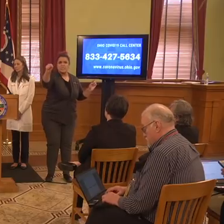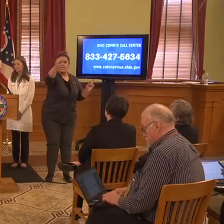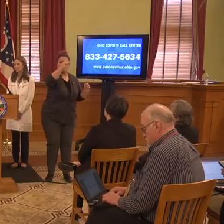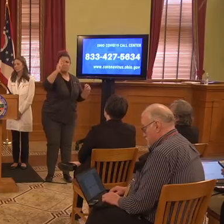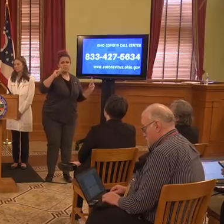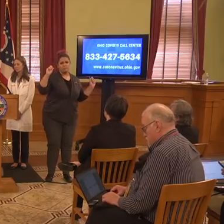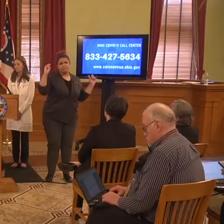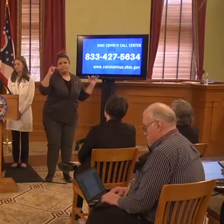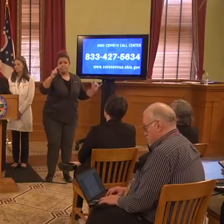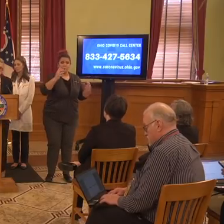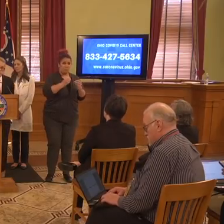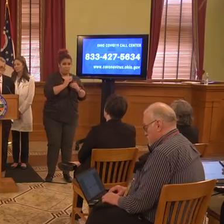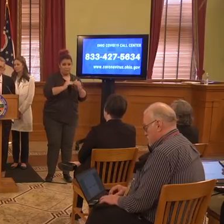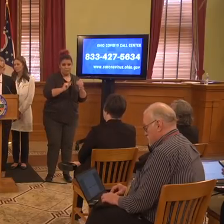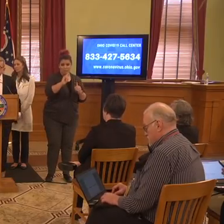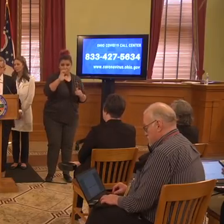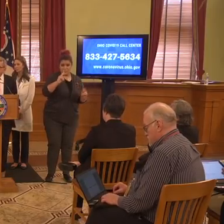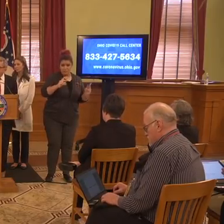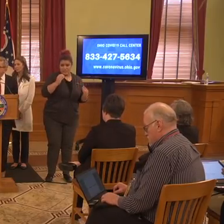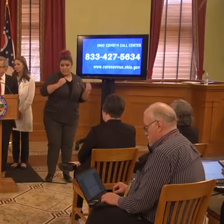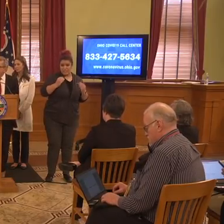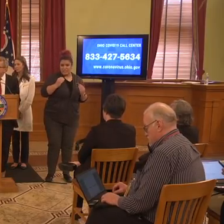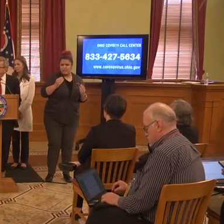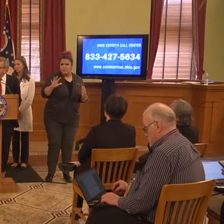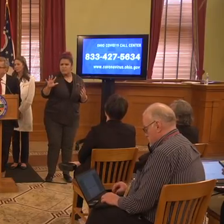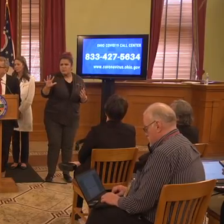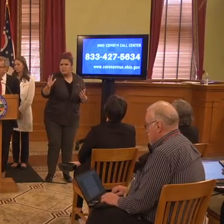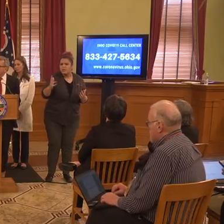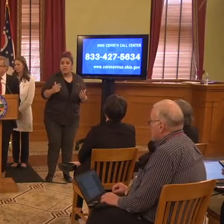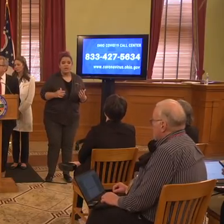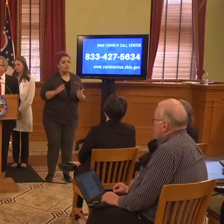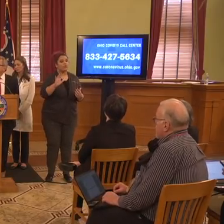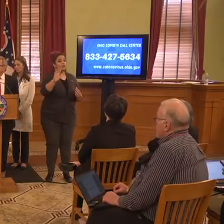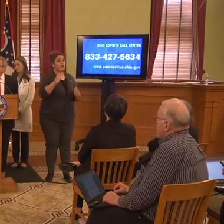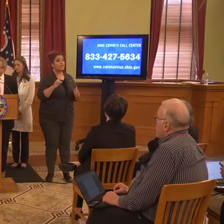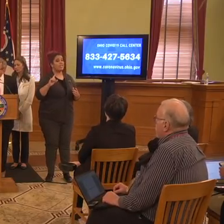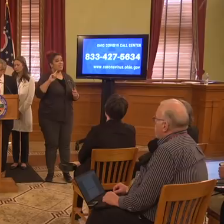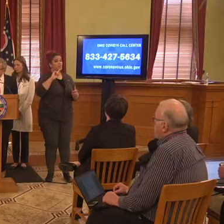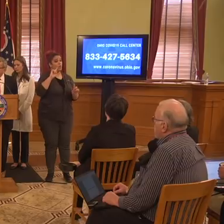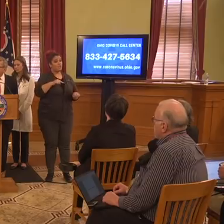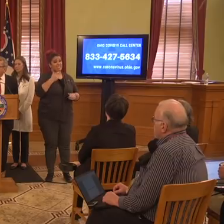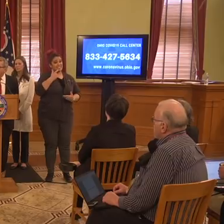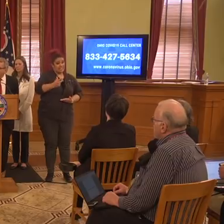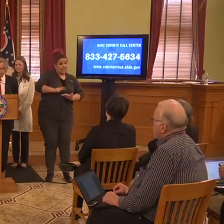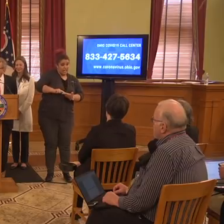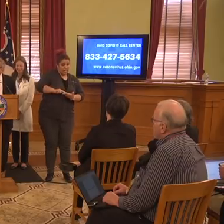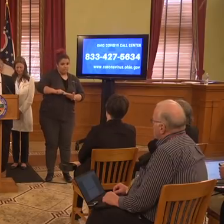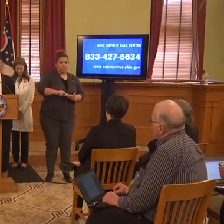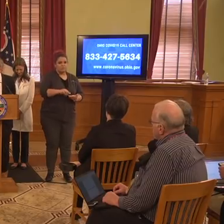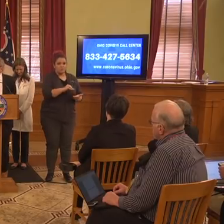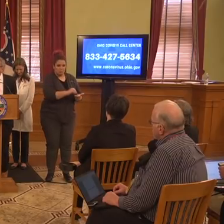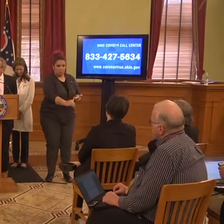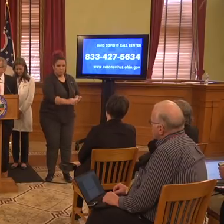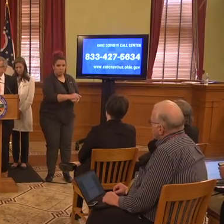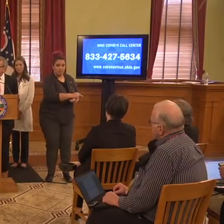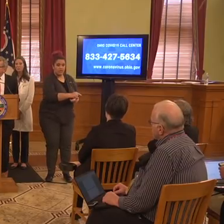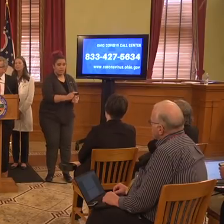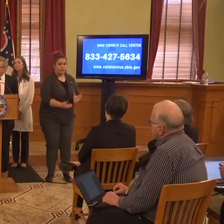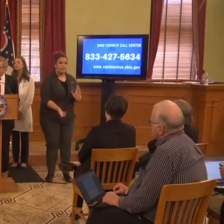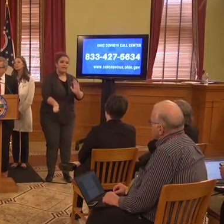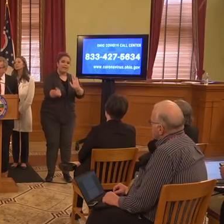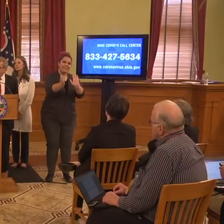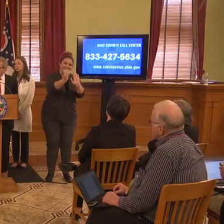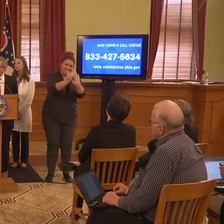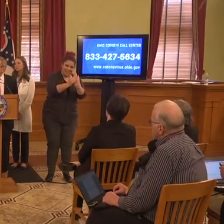there? Those people are not allowed to have. No, they're exempted out in the order. But again, we would ask everybody